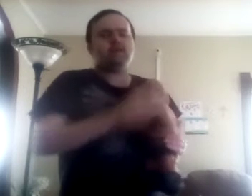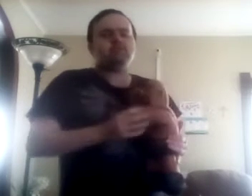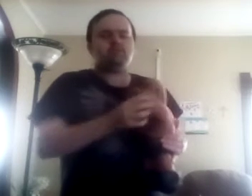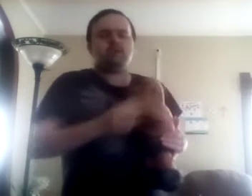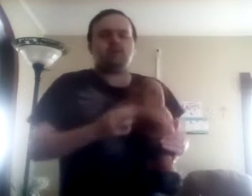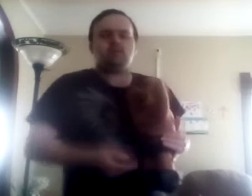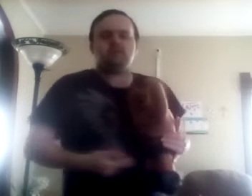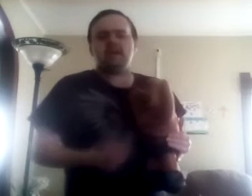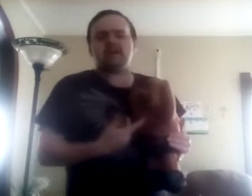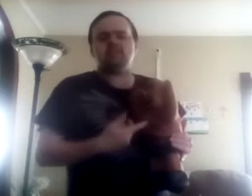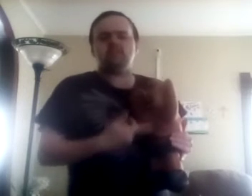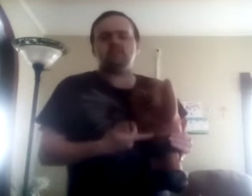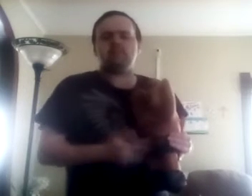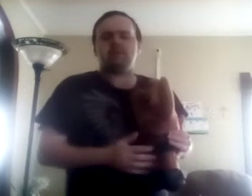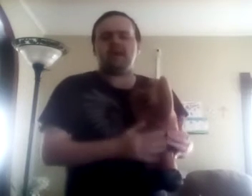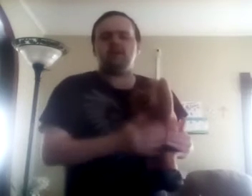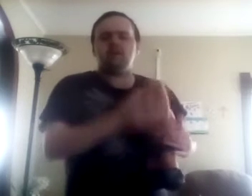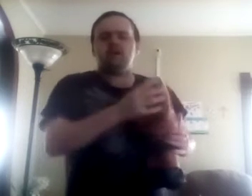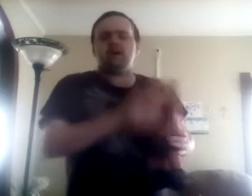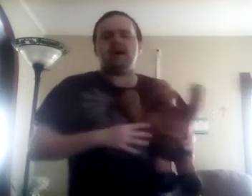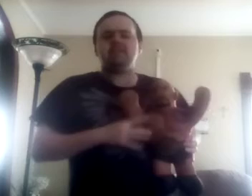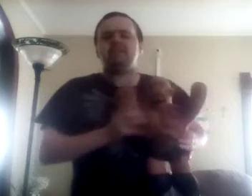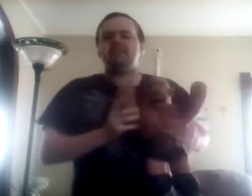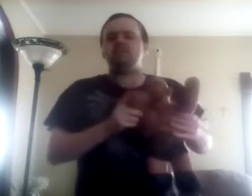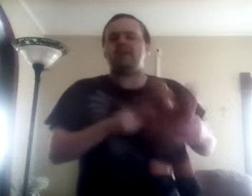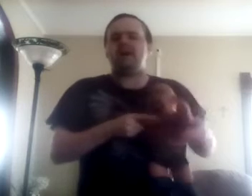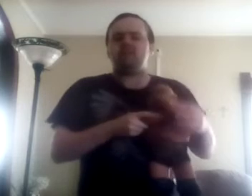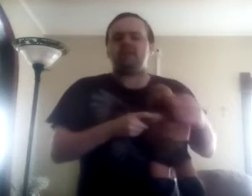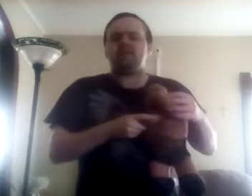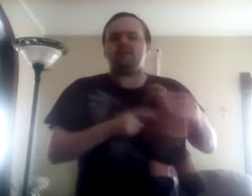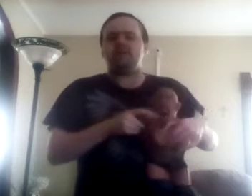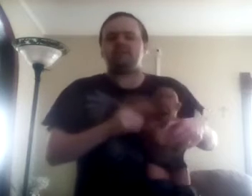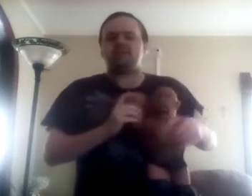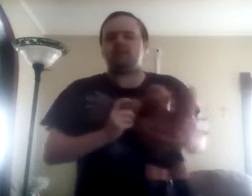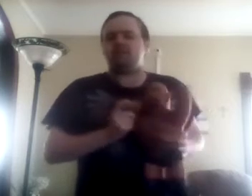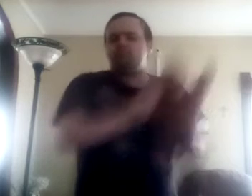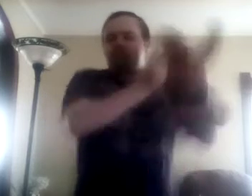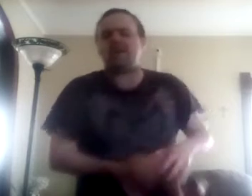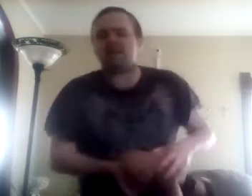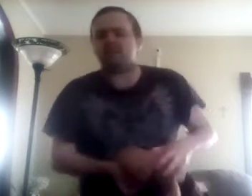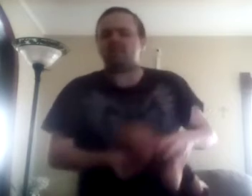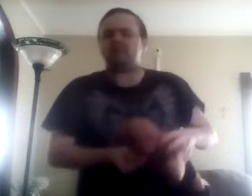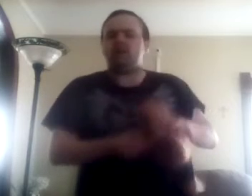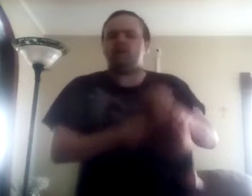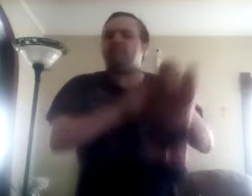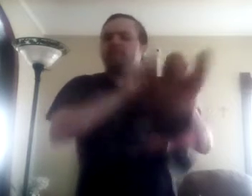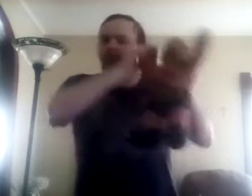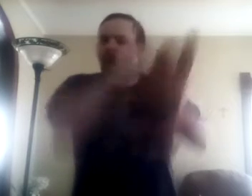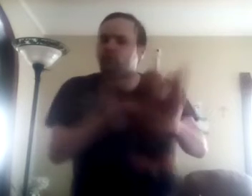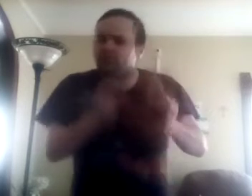you, yes, tell me about that. I take him down for a kind of mental tell him, bam, I say, I'm gonna go, 1, 2, 3,